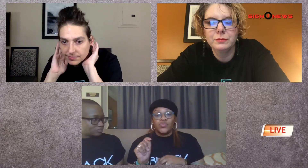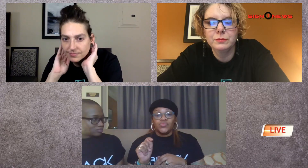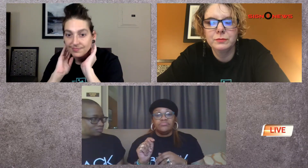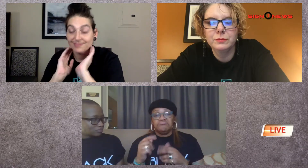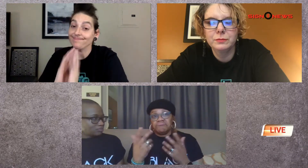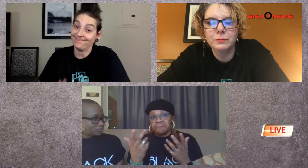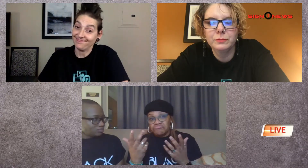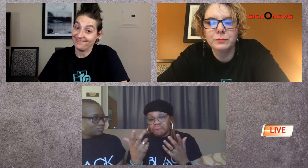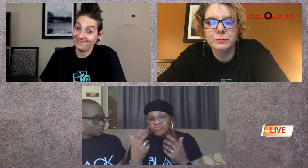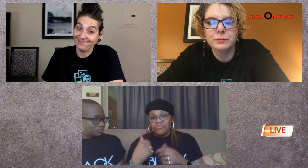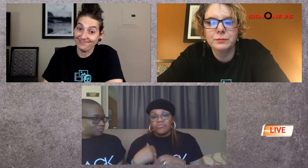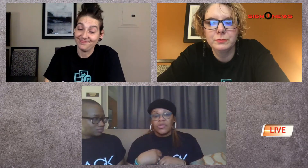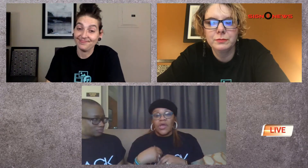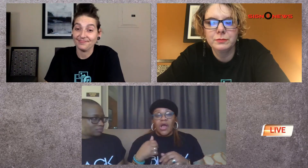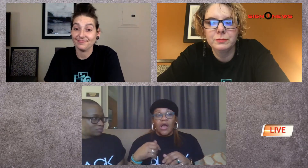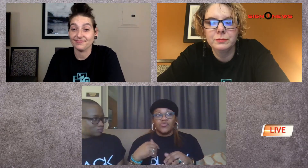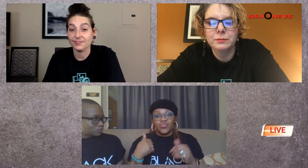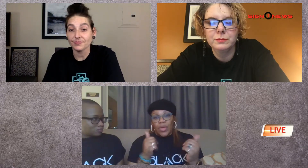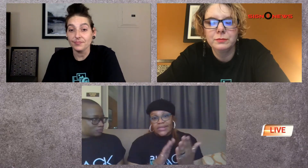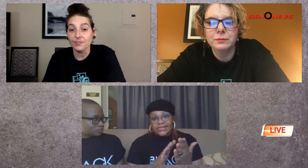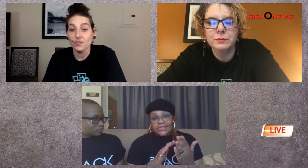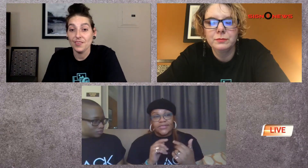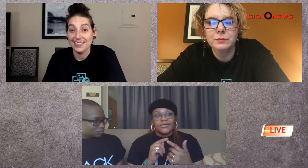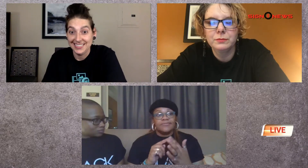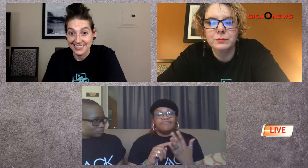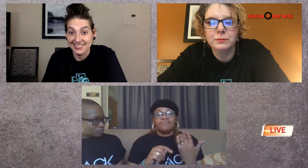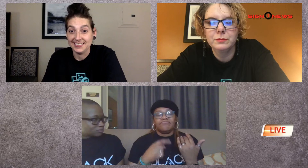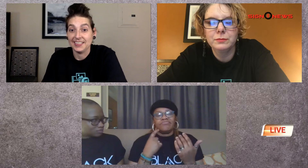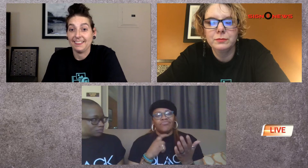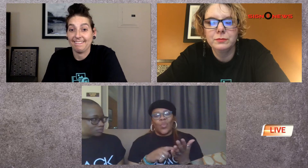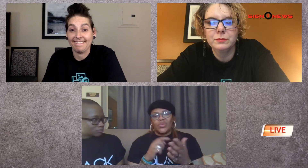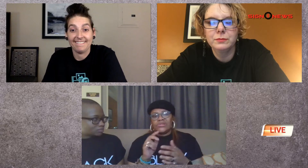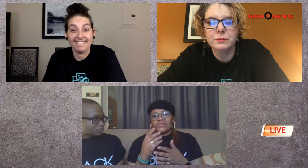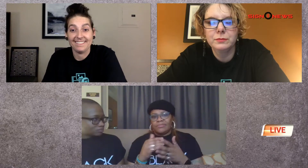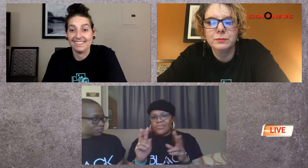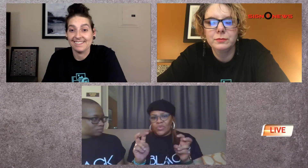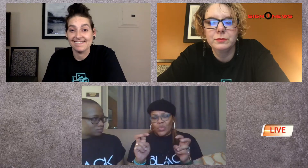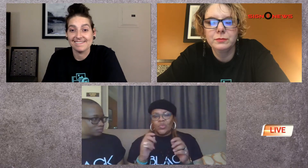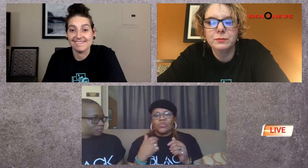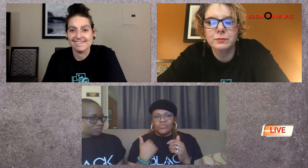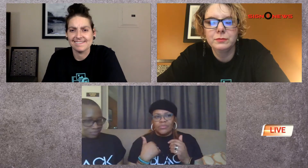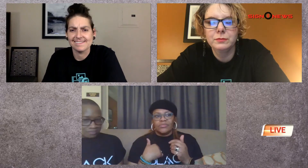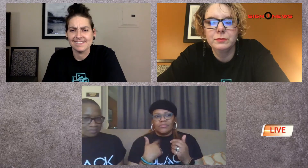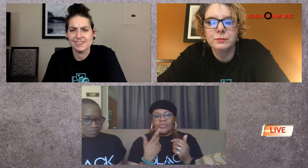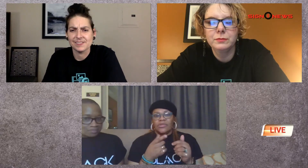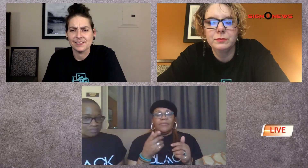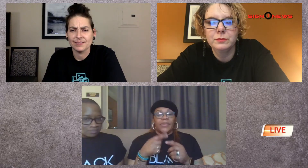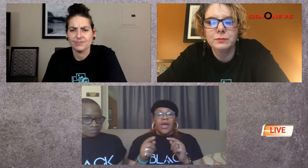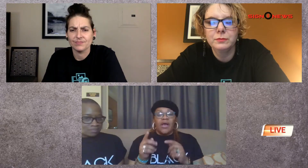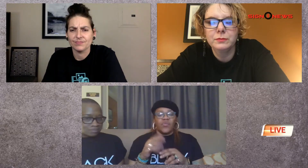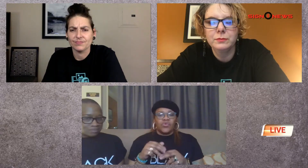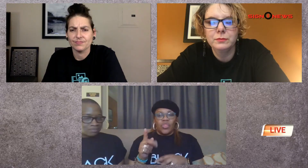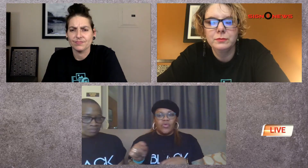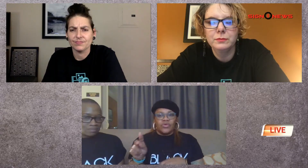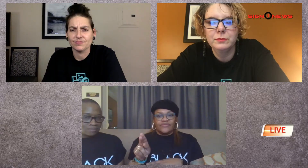So I had to figure out what to do. I would call things out. I would address it.